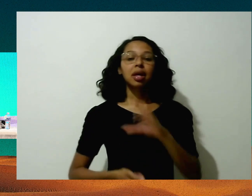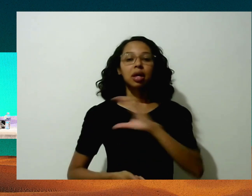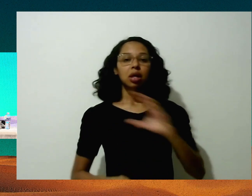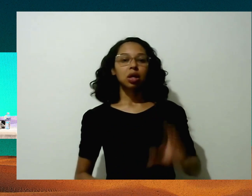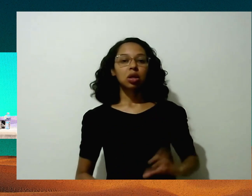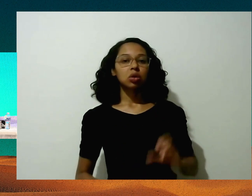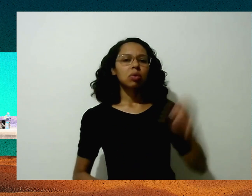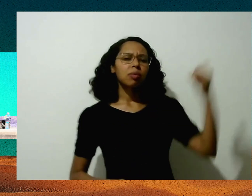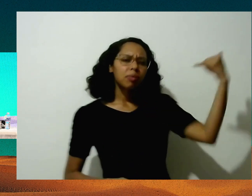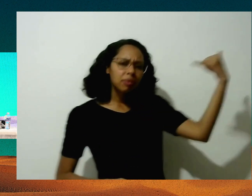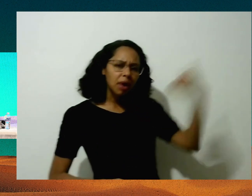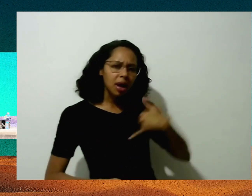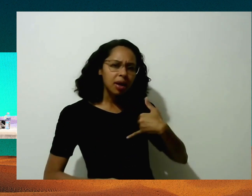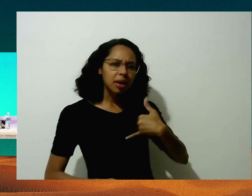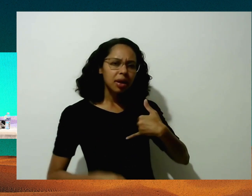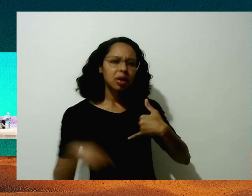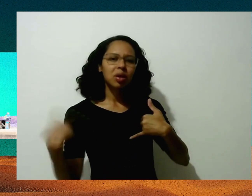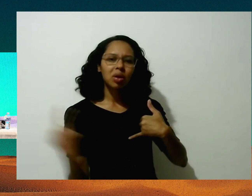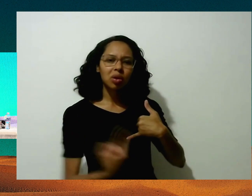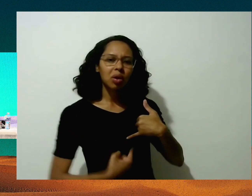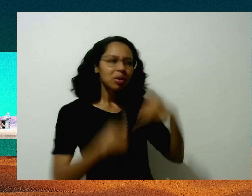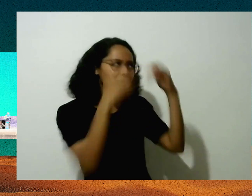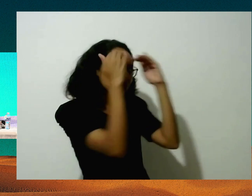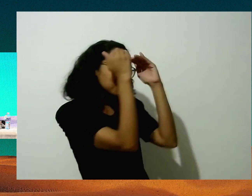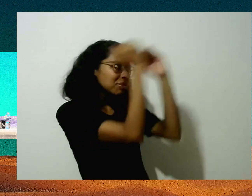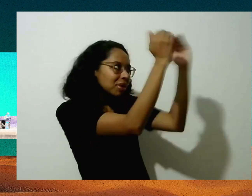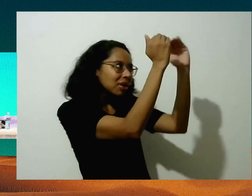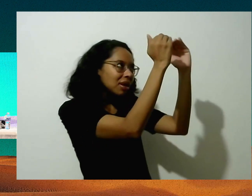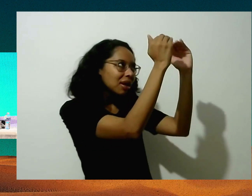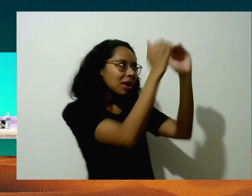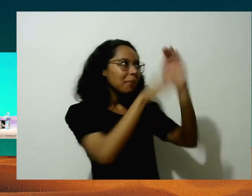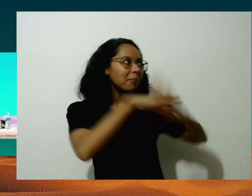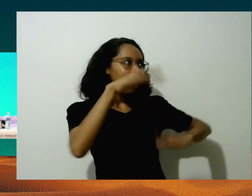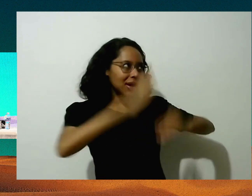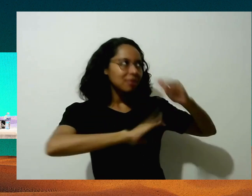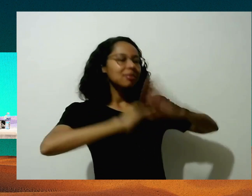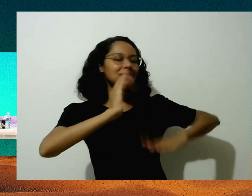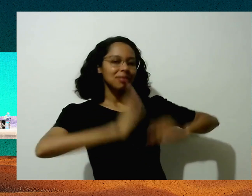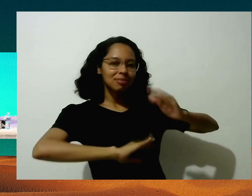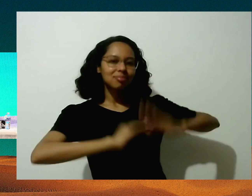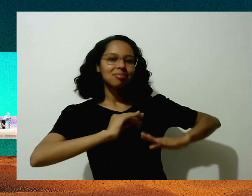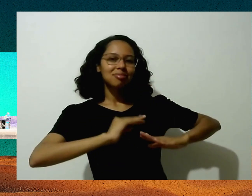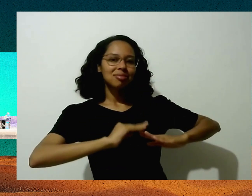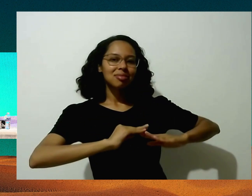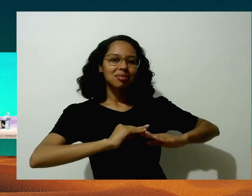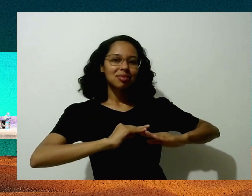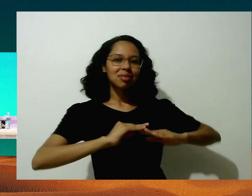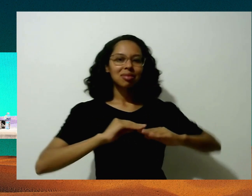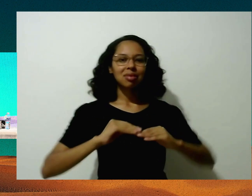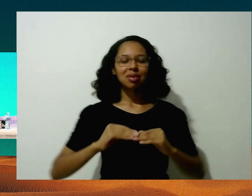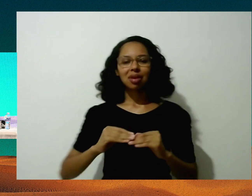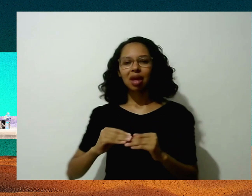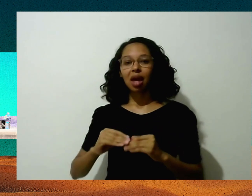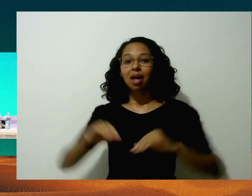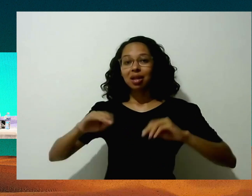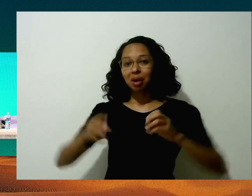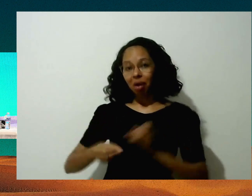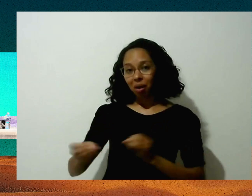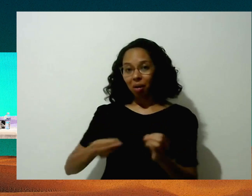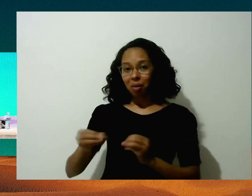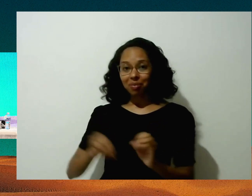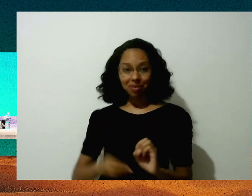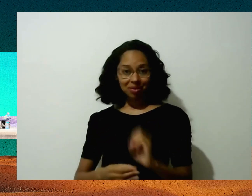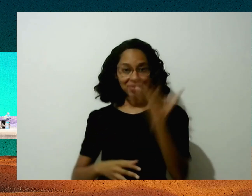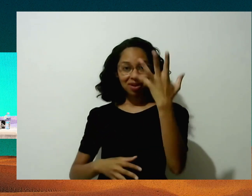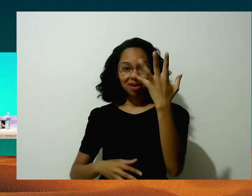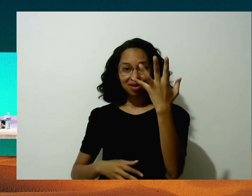nós obedecemos We obey it. e praticamos, We practice it. e a obra de Deus é feita. Then the work of God is done.